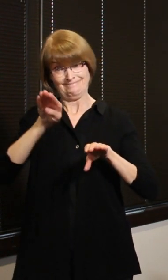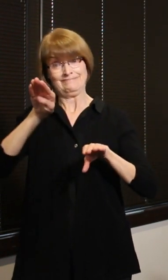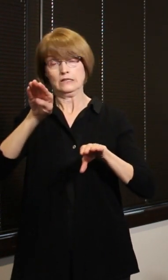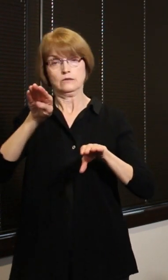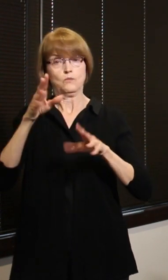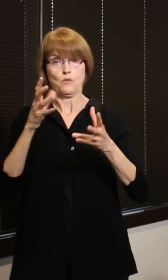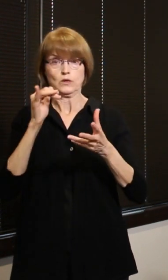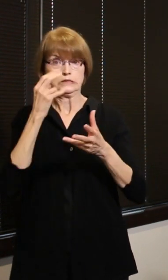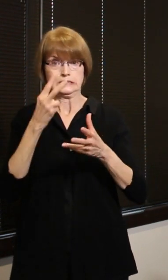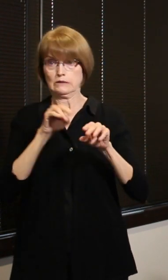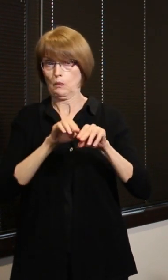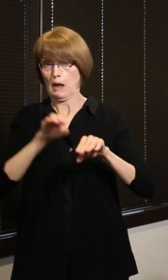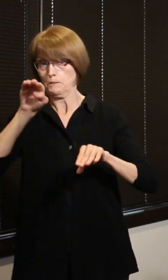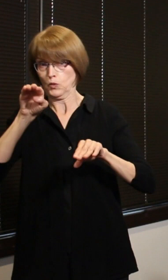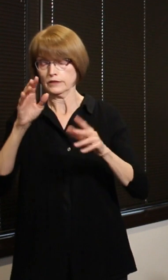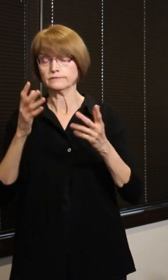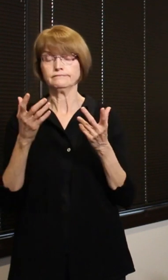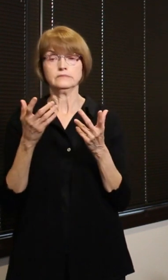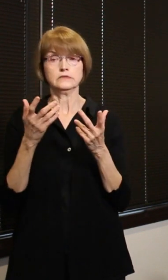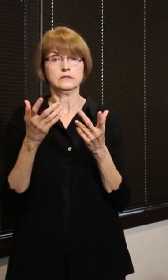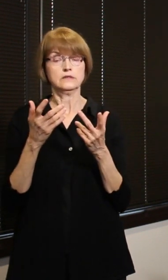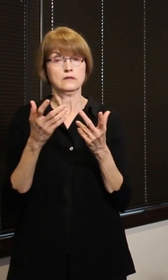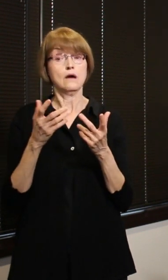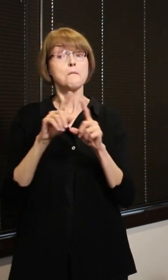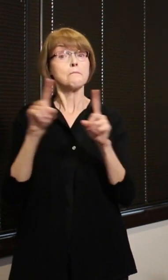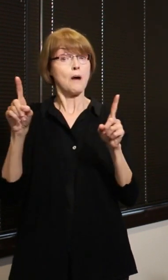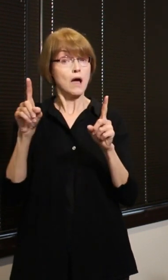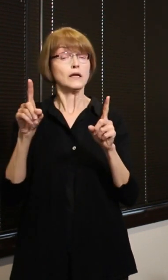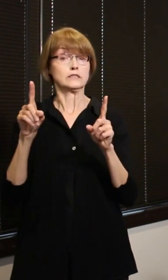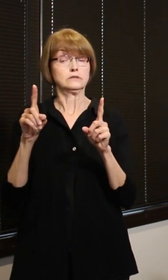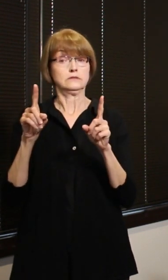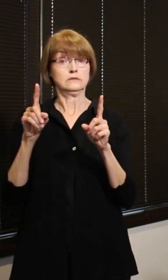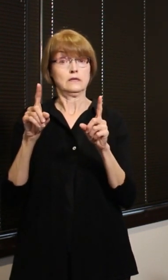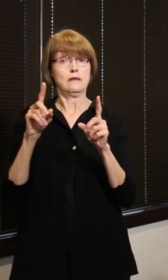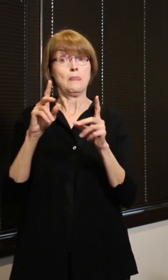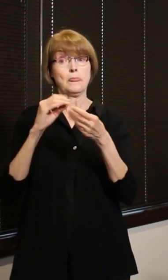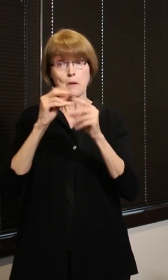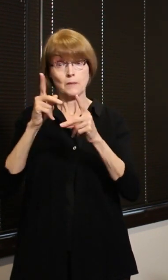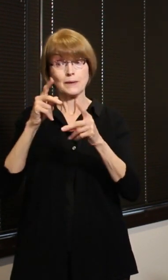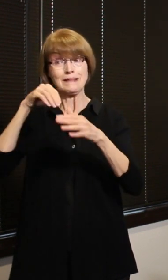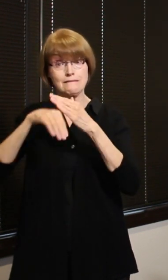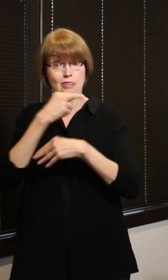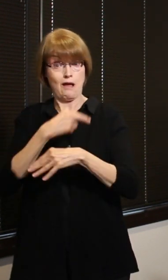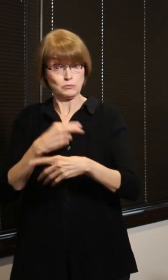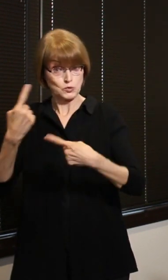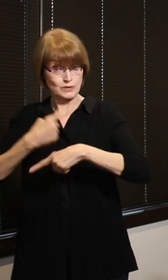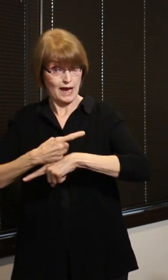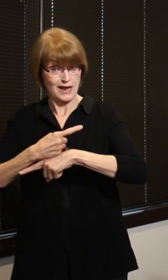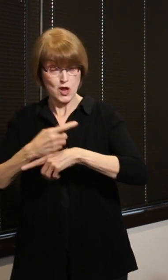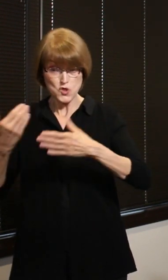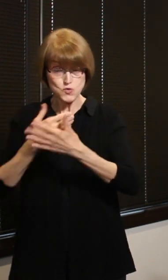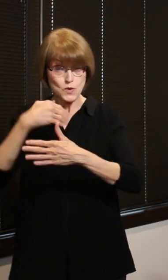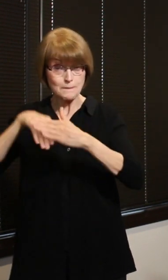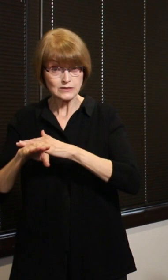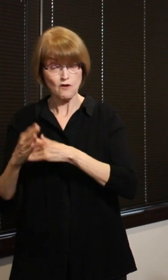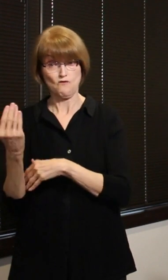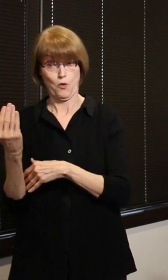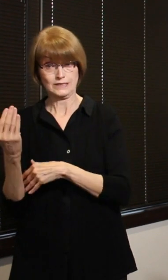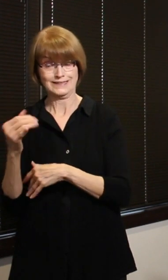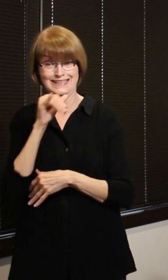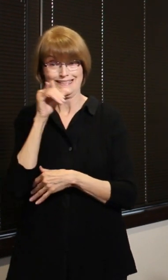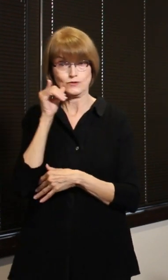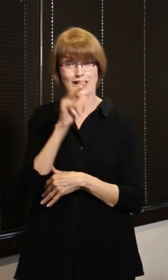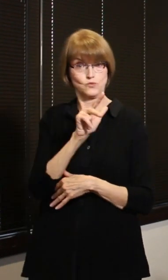would like to see. We did see a decrease, however, in the number of admissions today, with 14 new admissions compared with